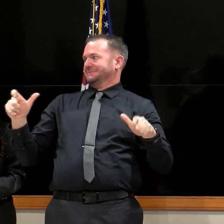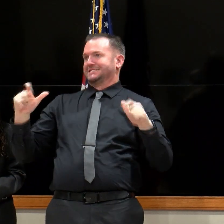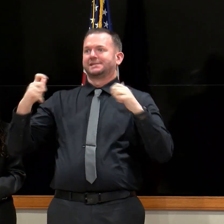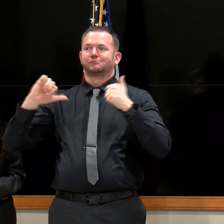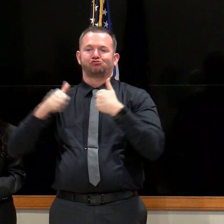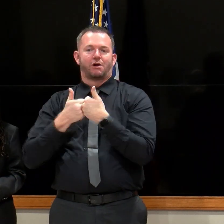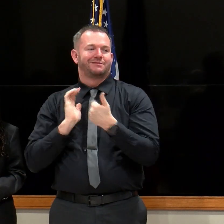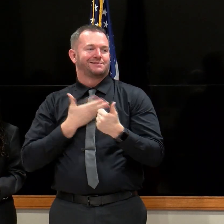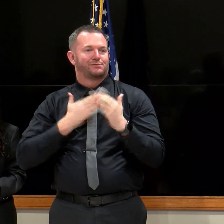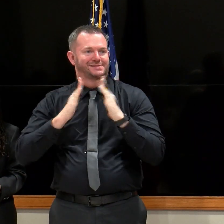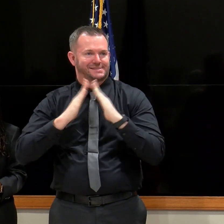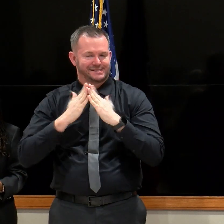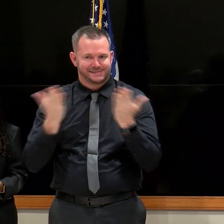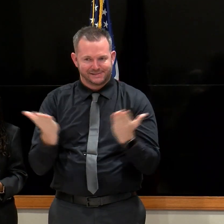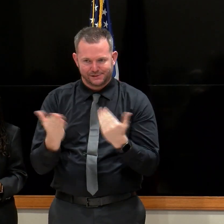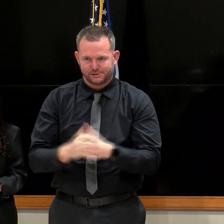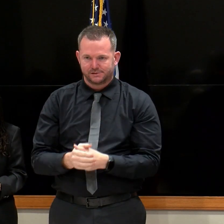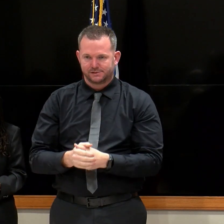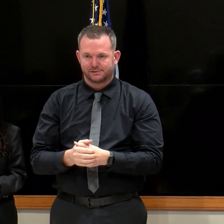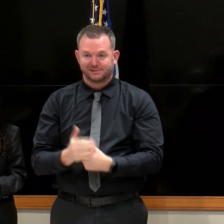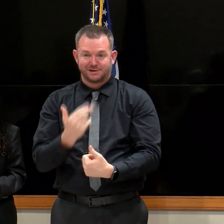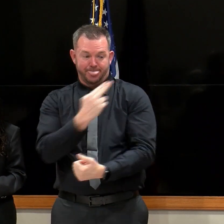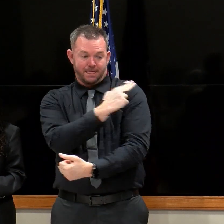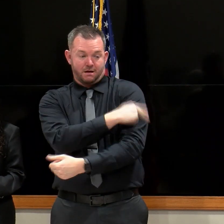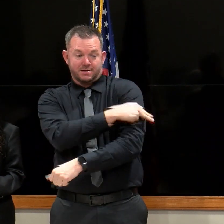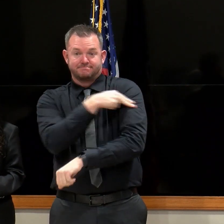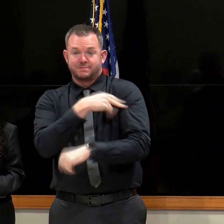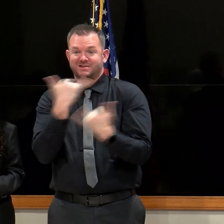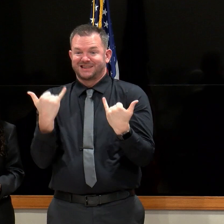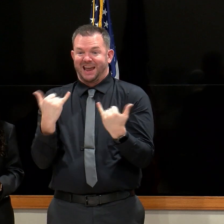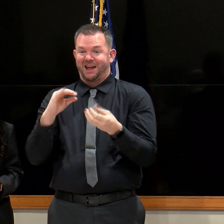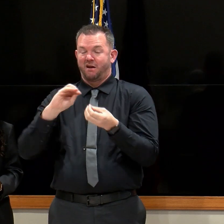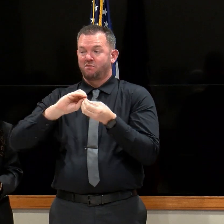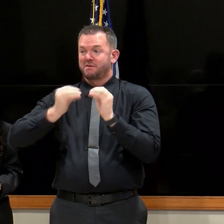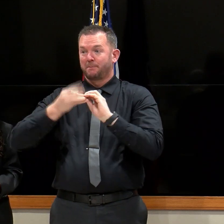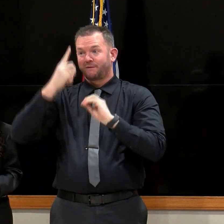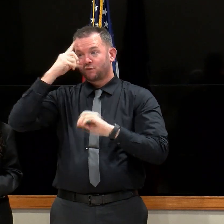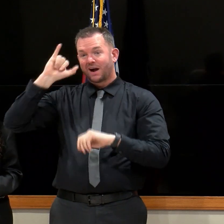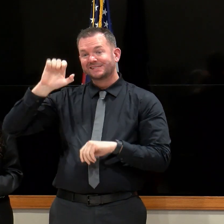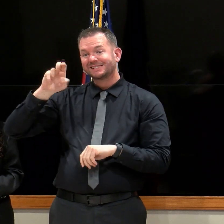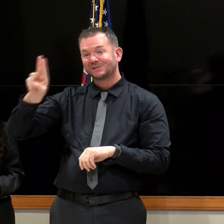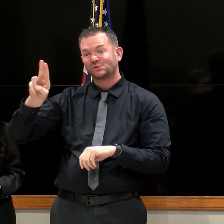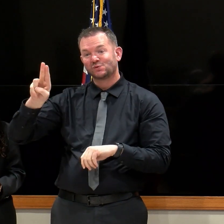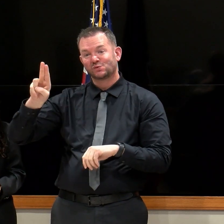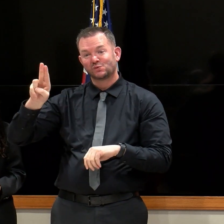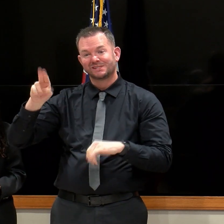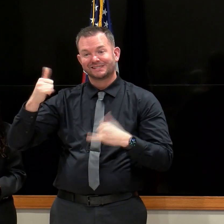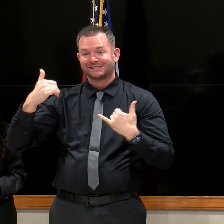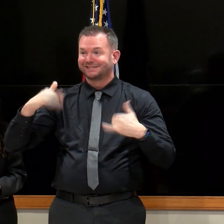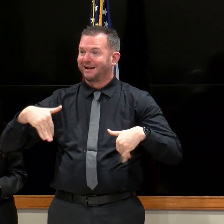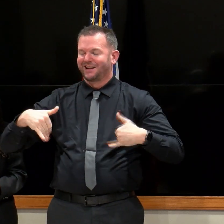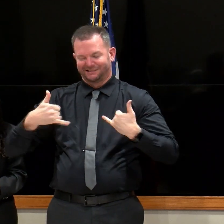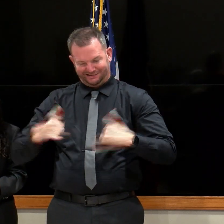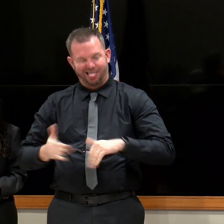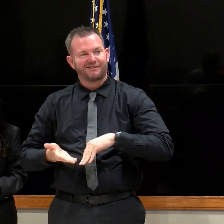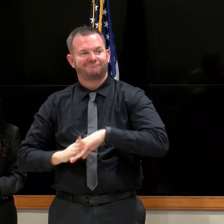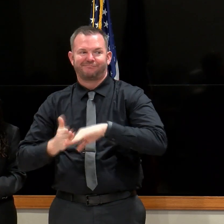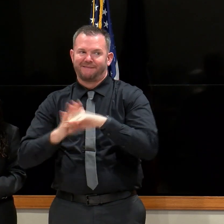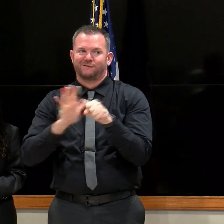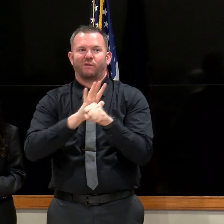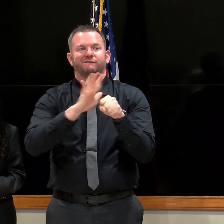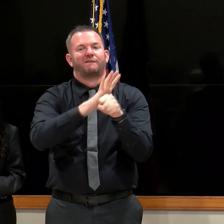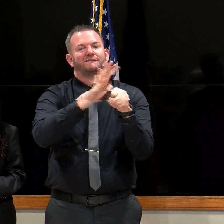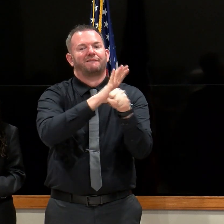the numbers in the ICU have not stopped creeping up. All across